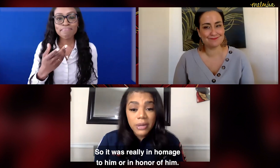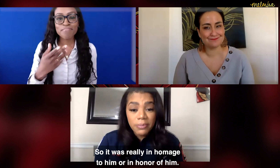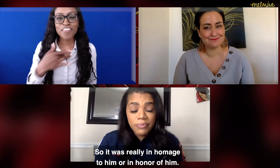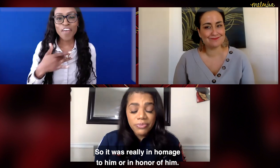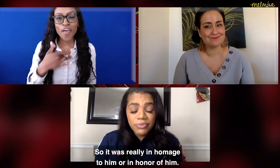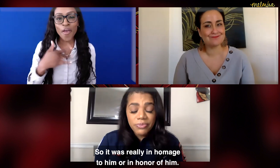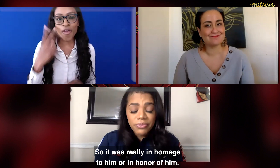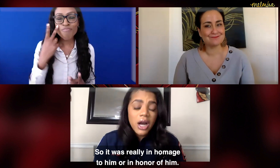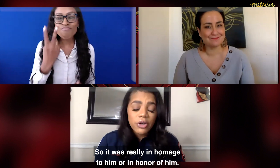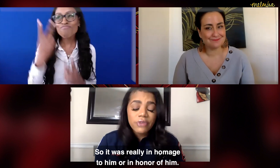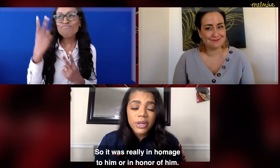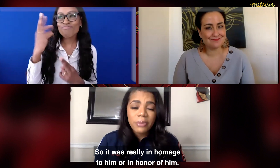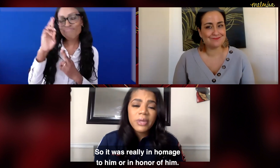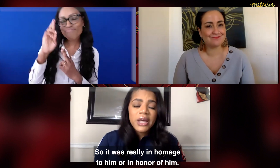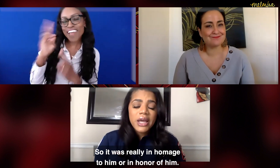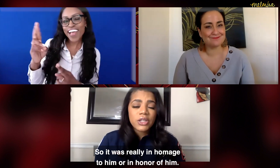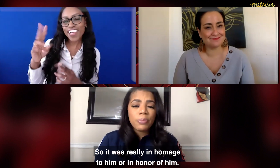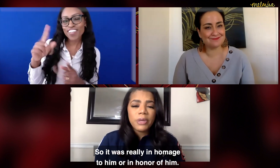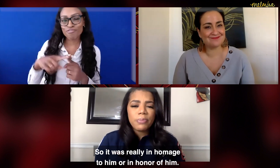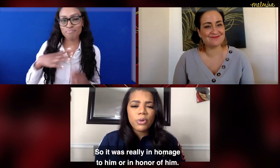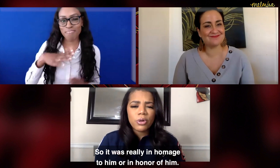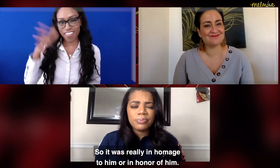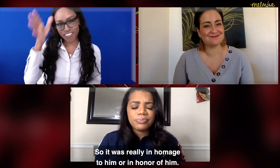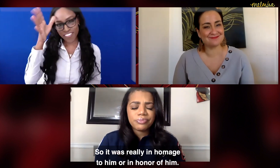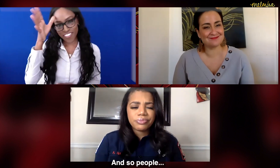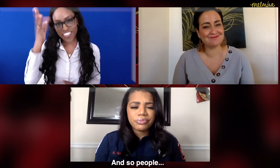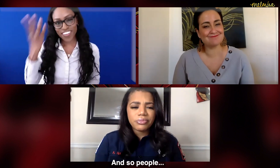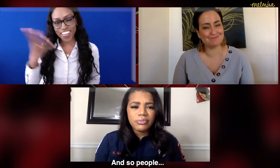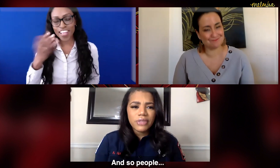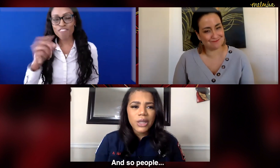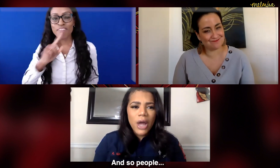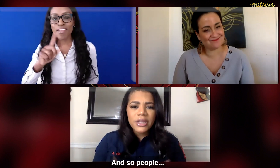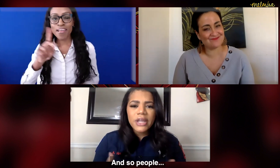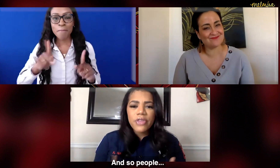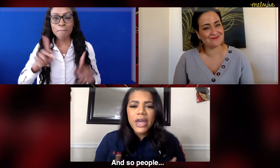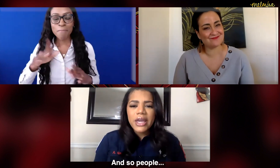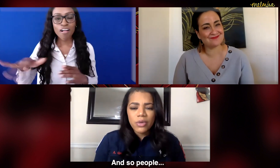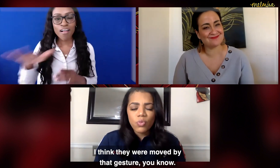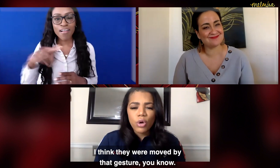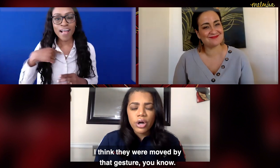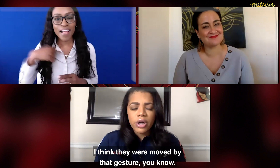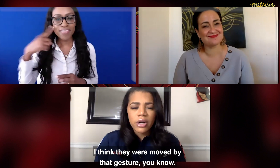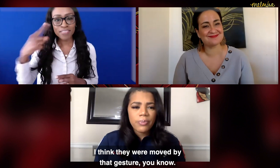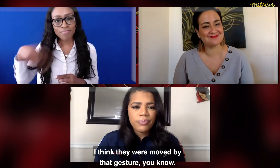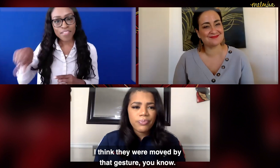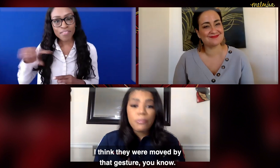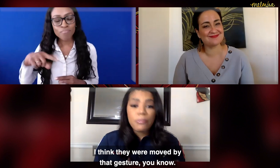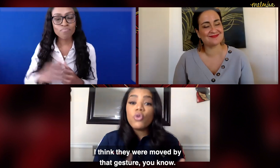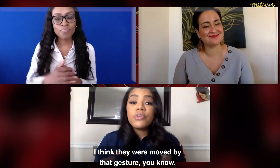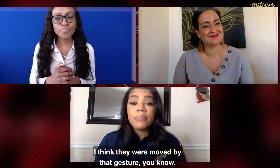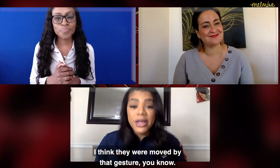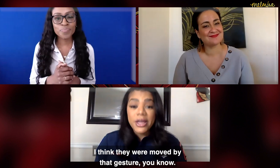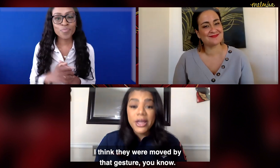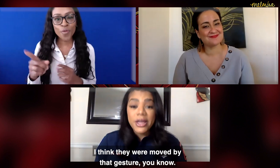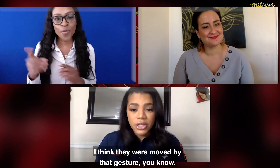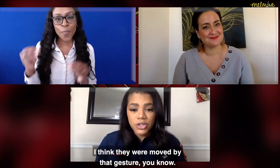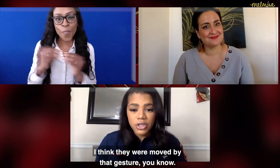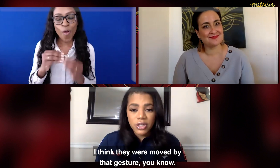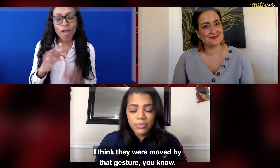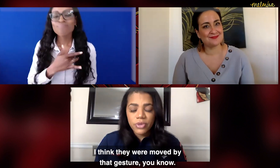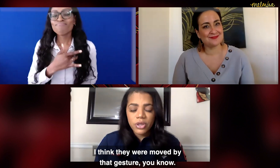to him or in honor of him. And so people, I think they were moved by